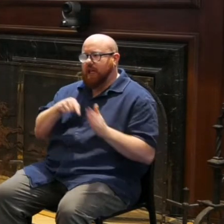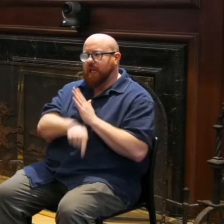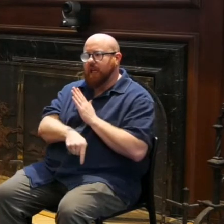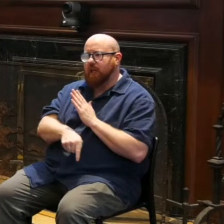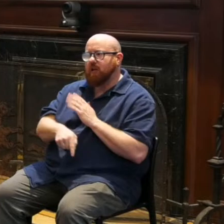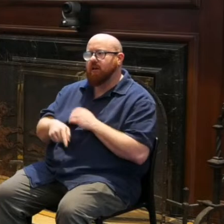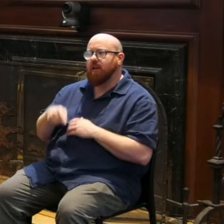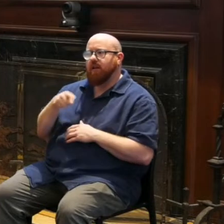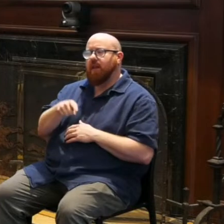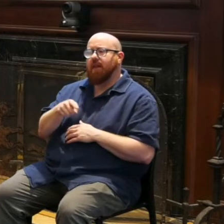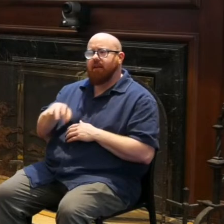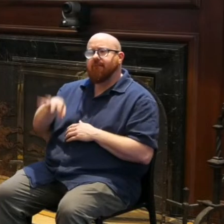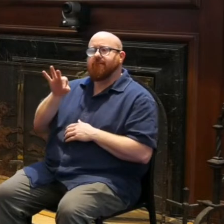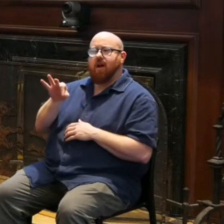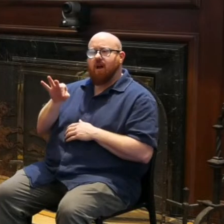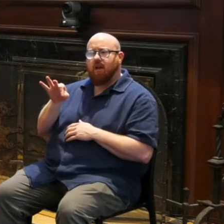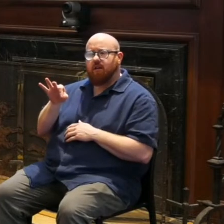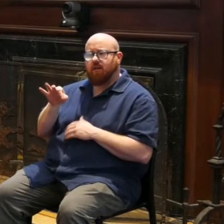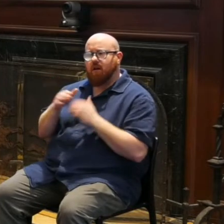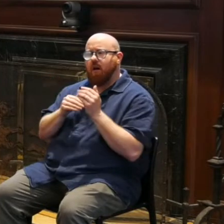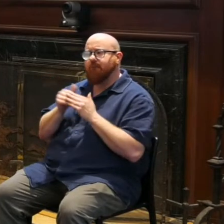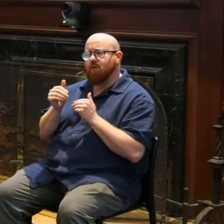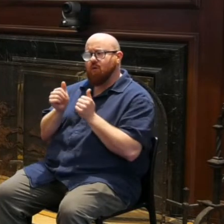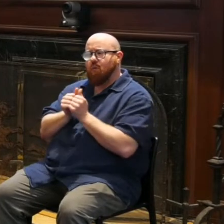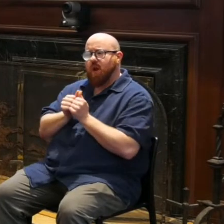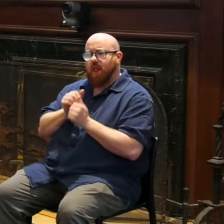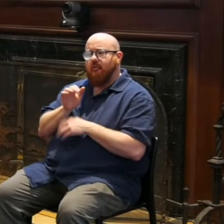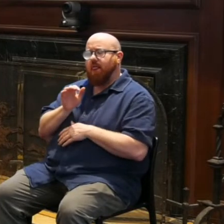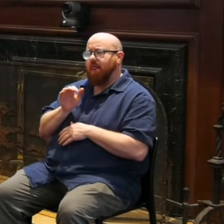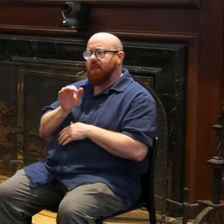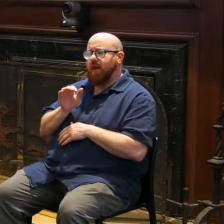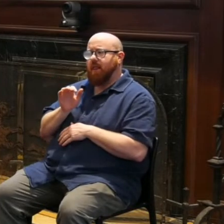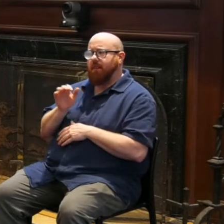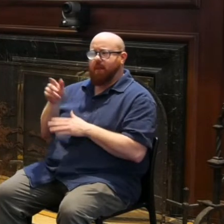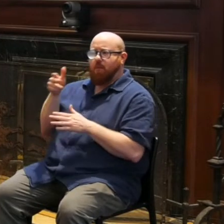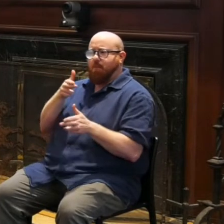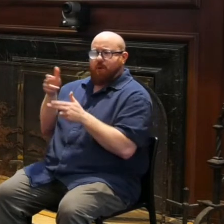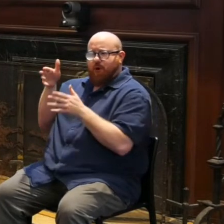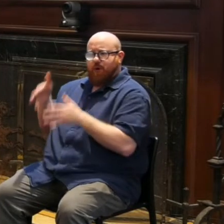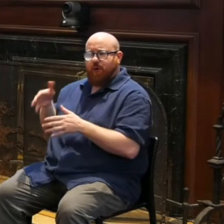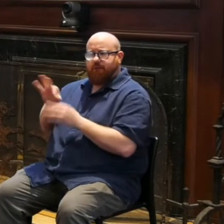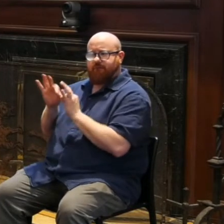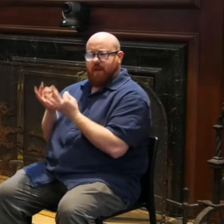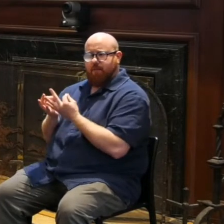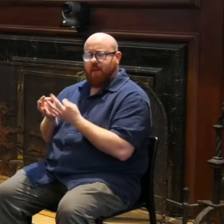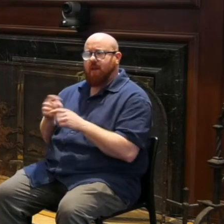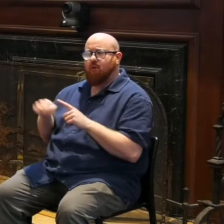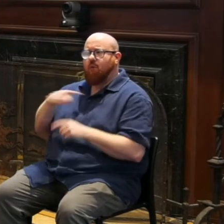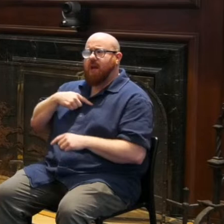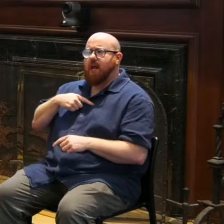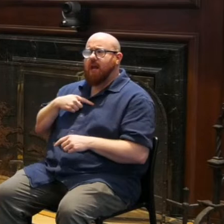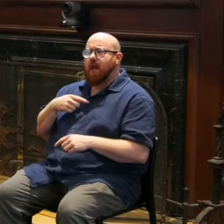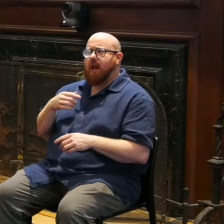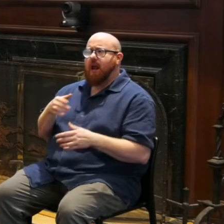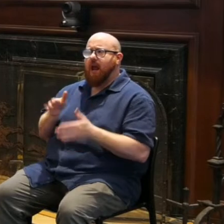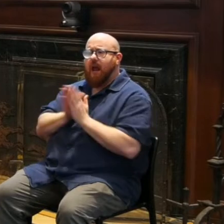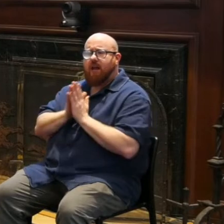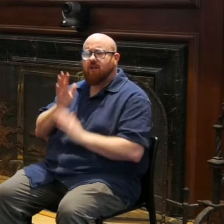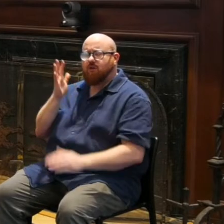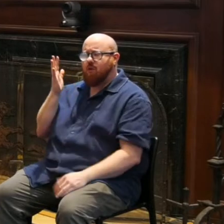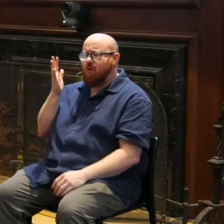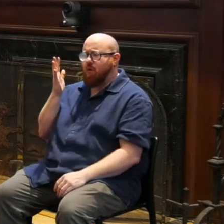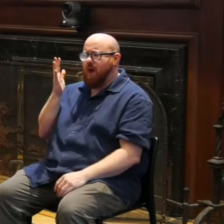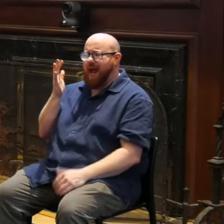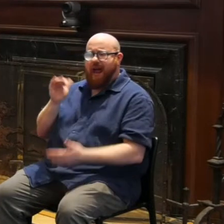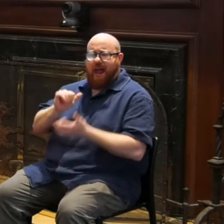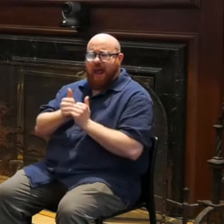dead murderer's family. And when asked how in the throes of their grief they could so readily forgive its